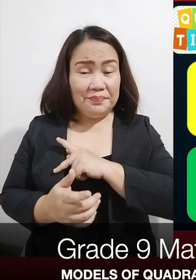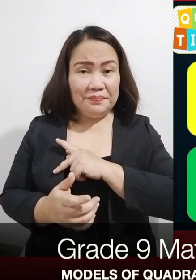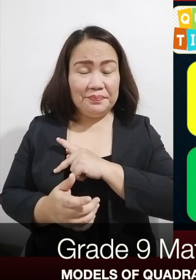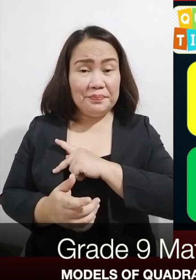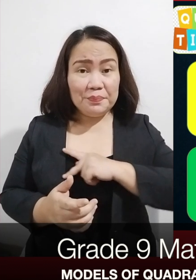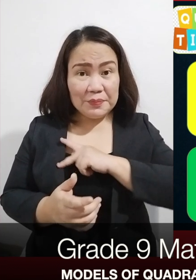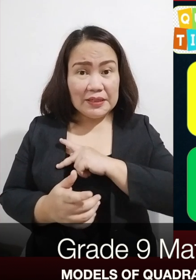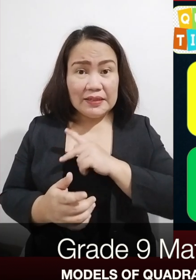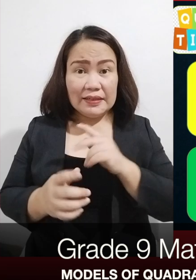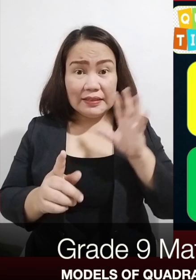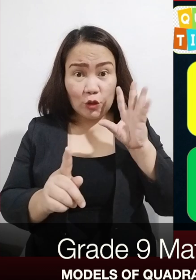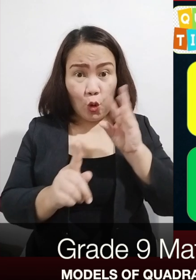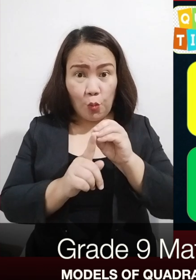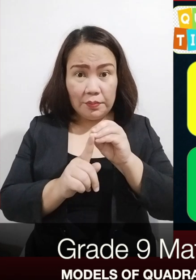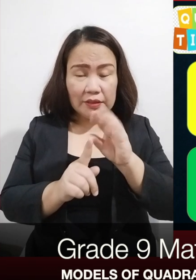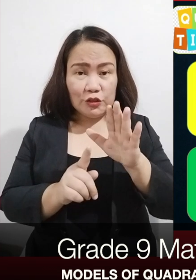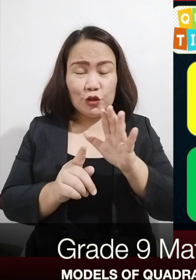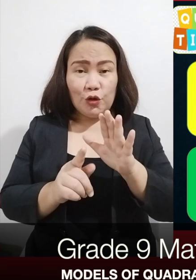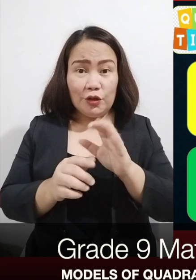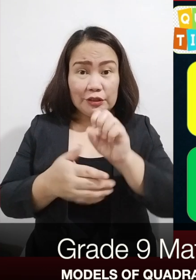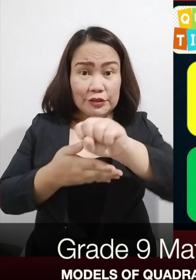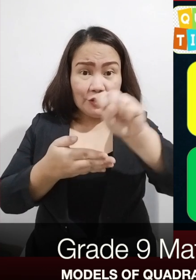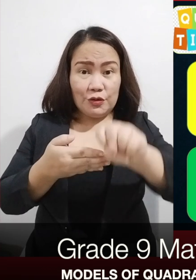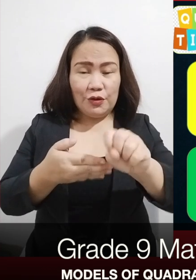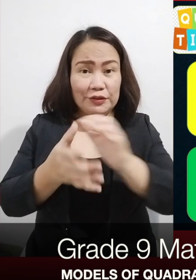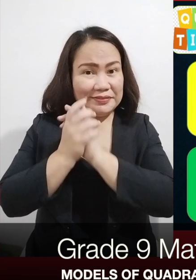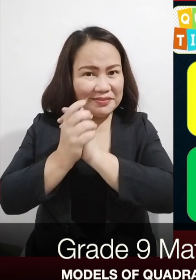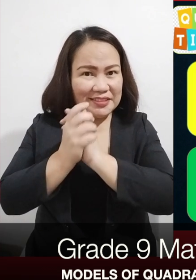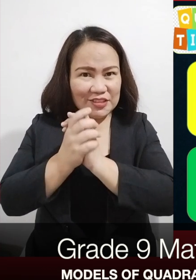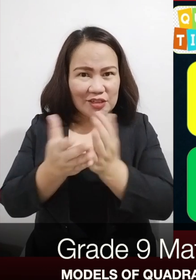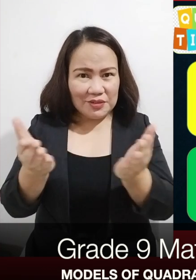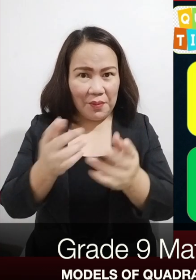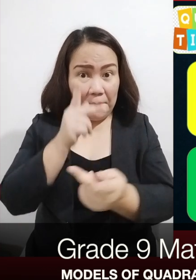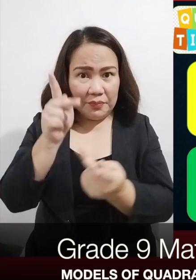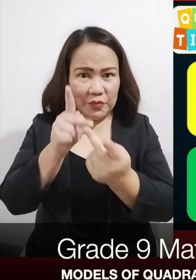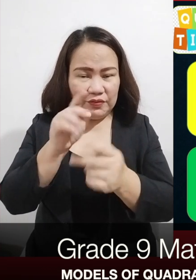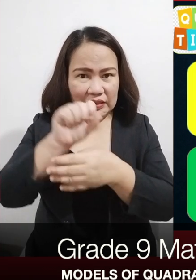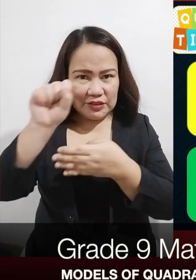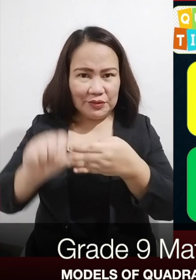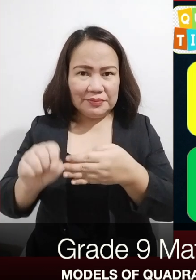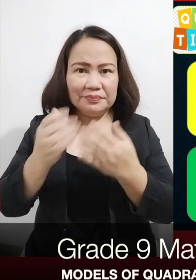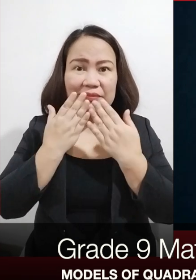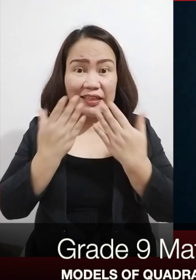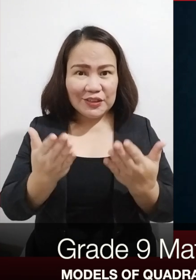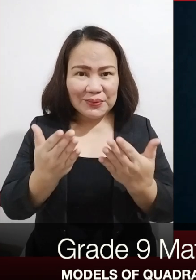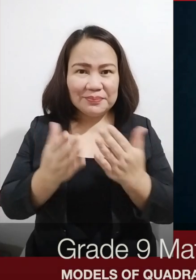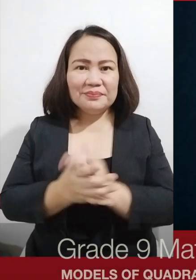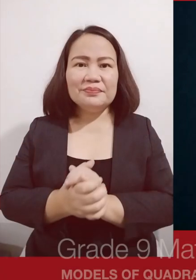score below so we can congratulate you. Congratulations!